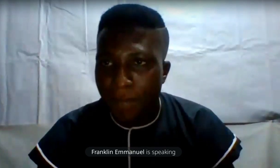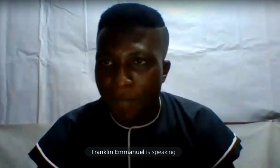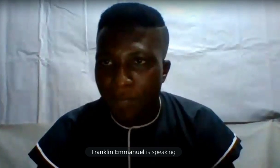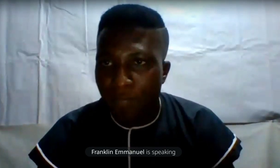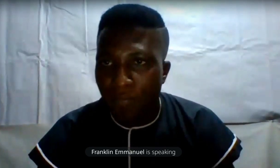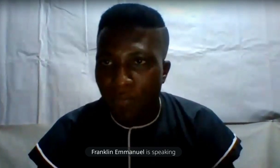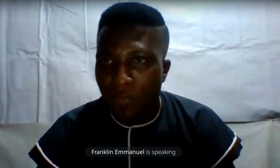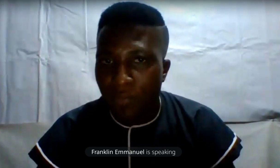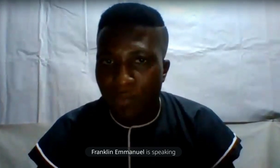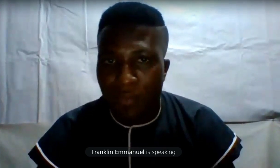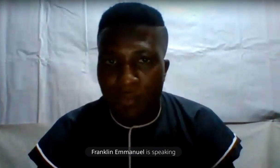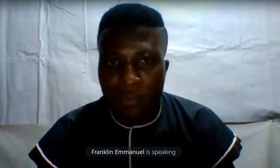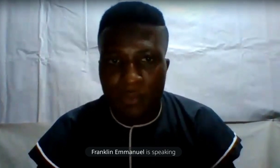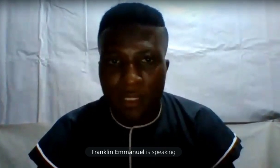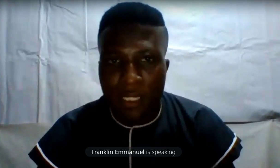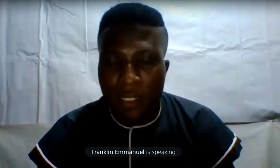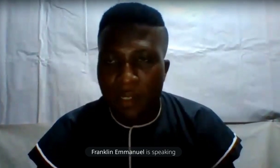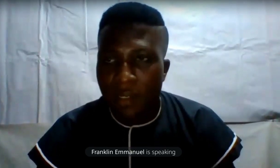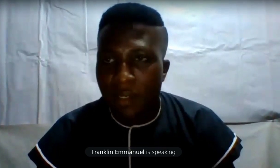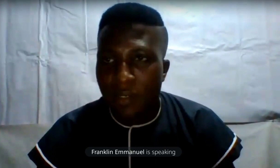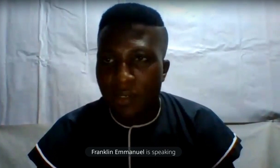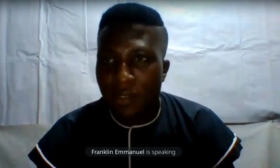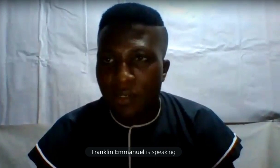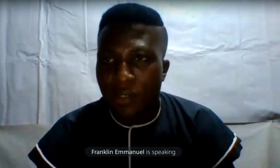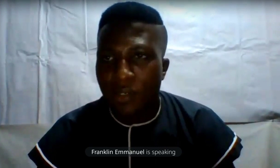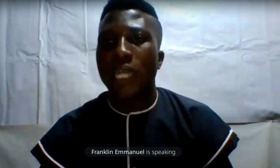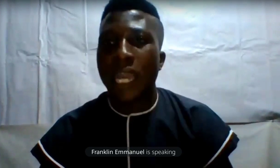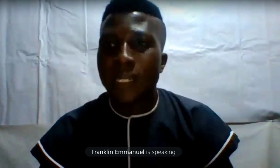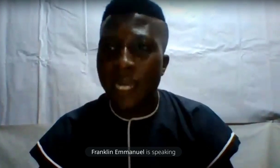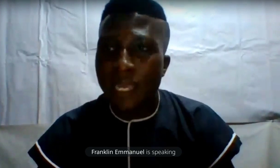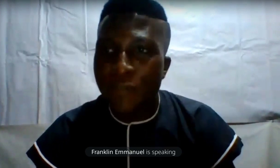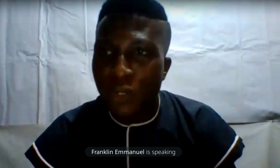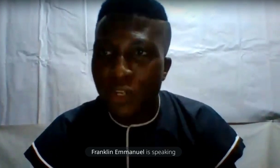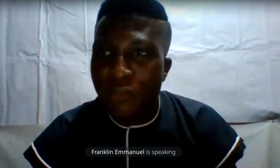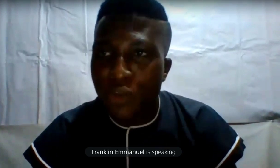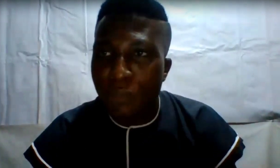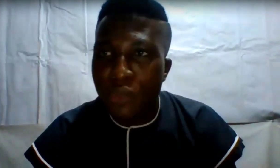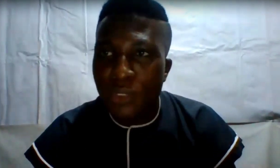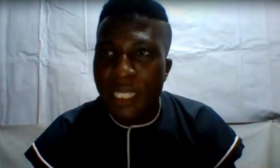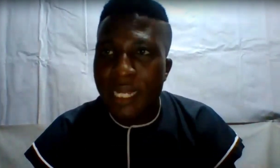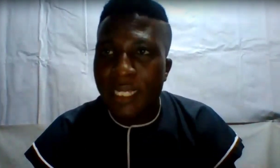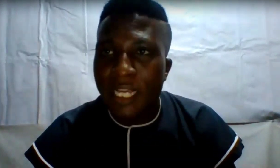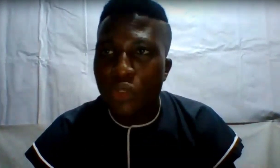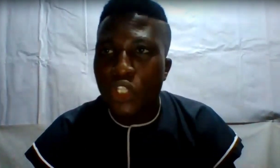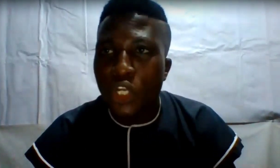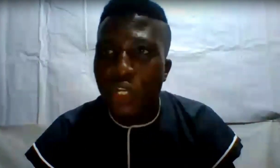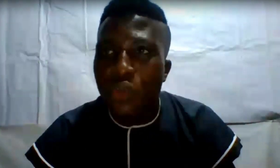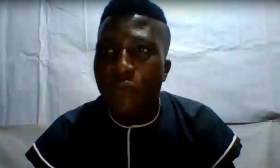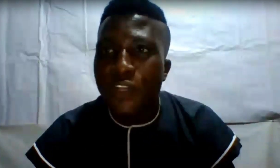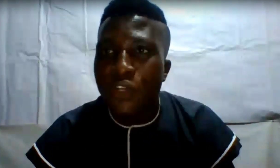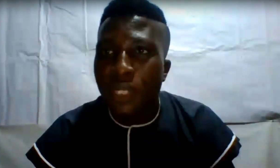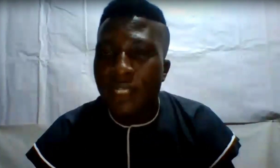Okay, Ada, if you're muted, can you turn on your video? That's the only way we can know you're still with us.